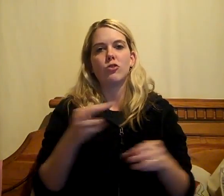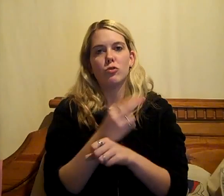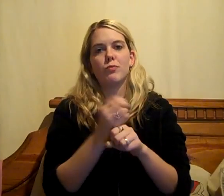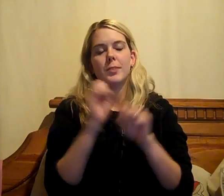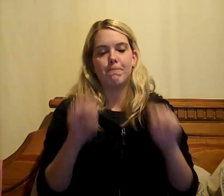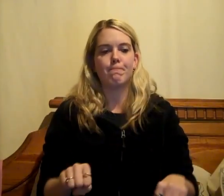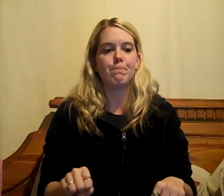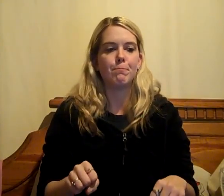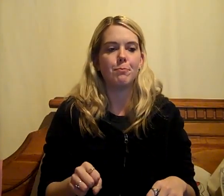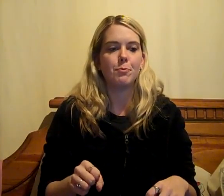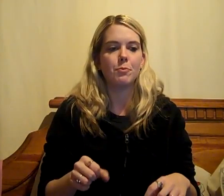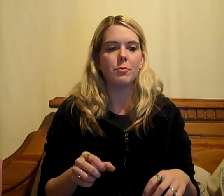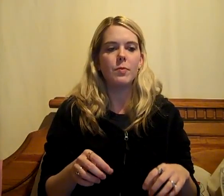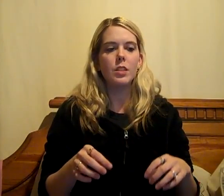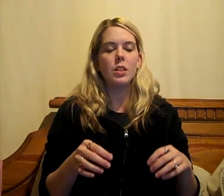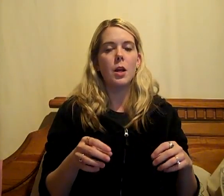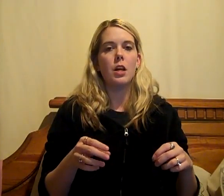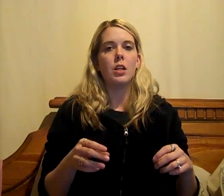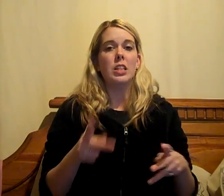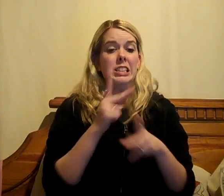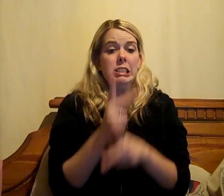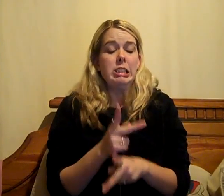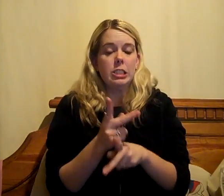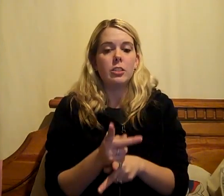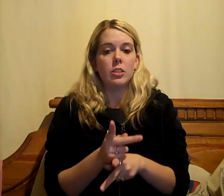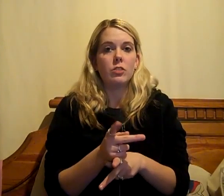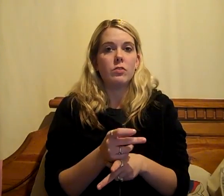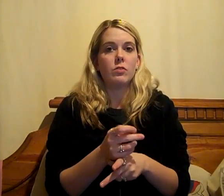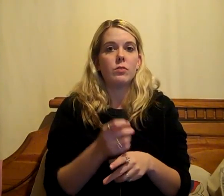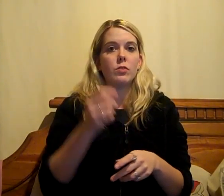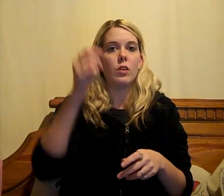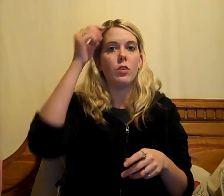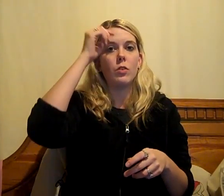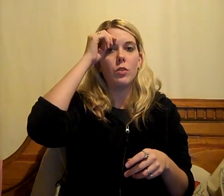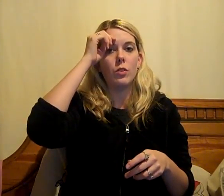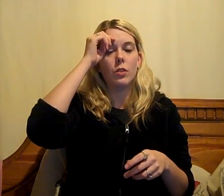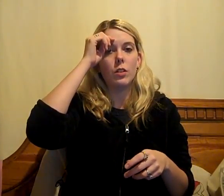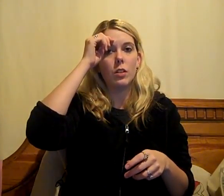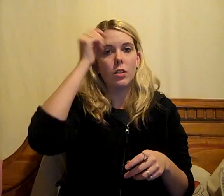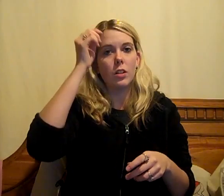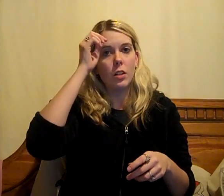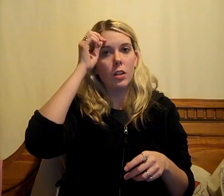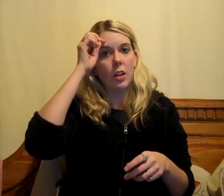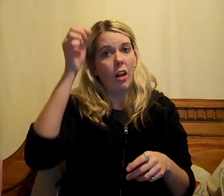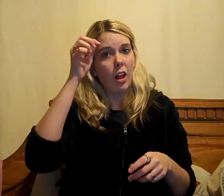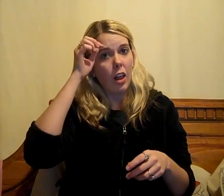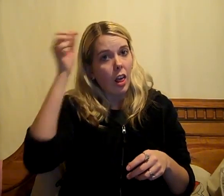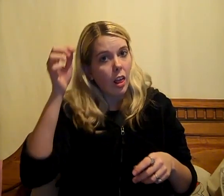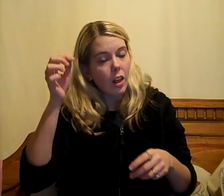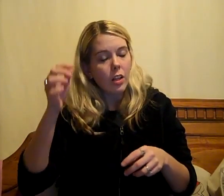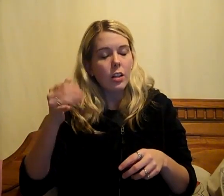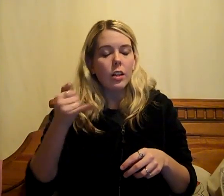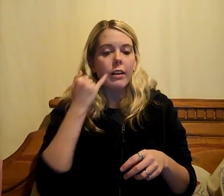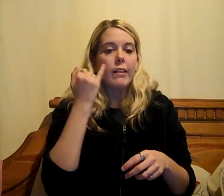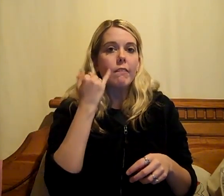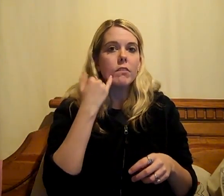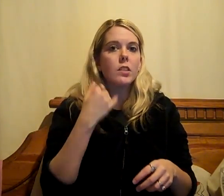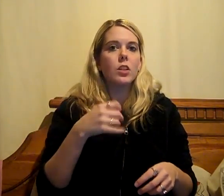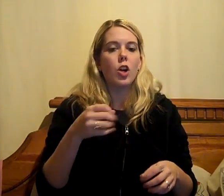like, be careful, because the oatmeal will flake off if you're not being gentle at this point, but after this glue is dry on there, you